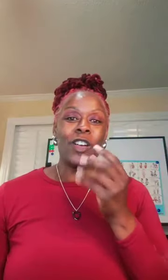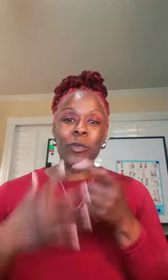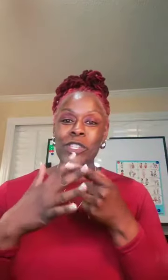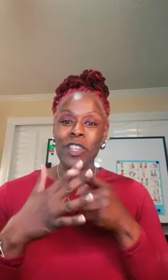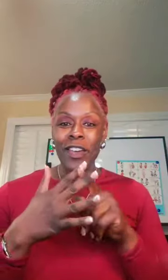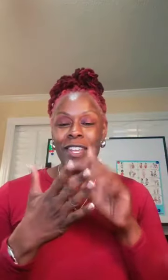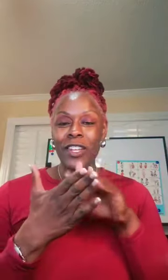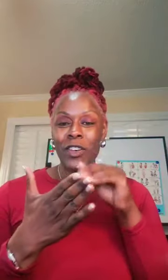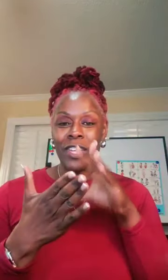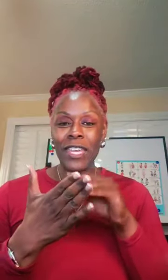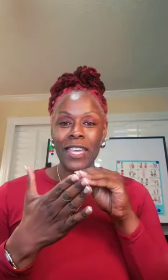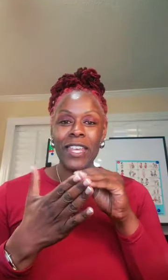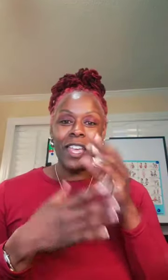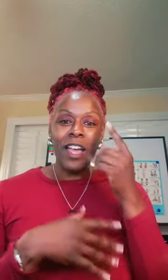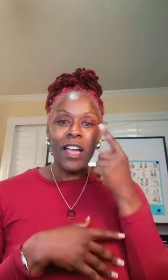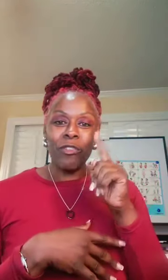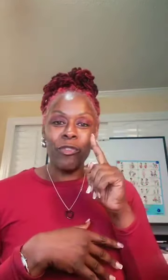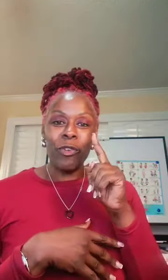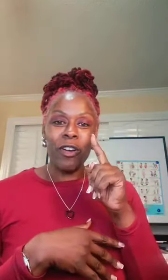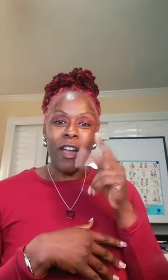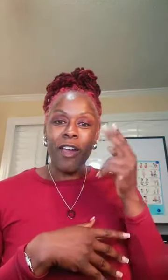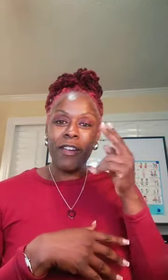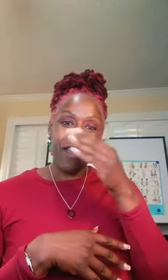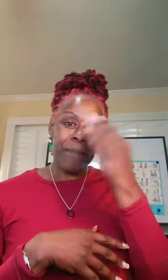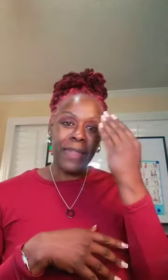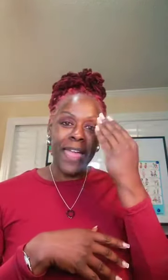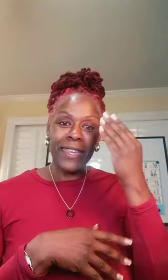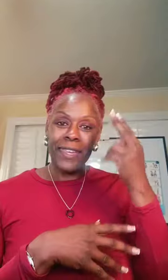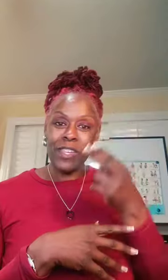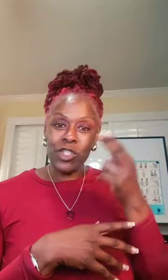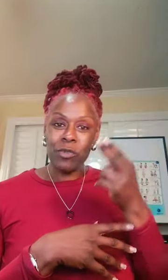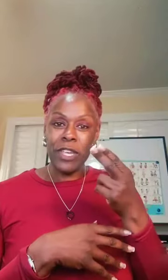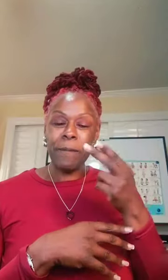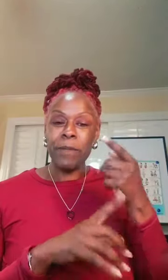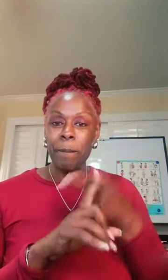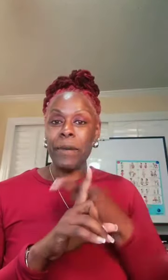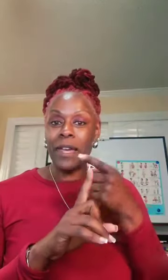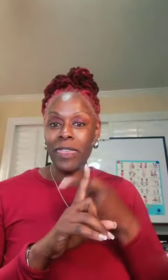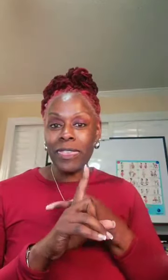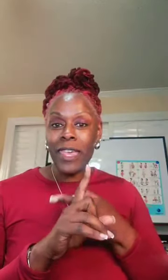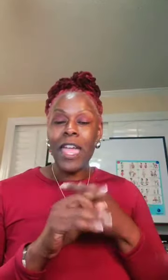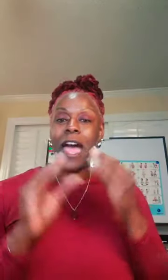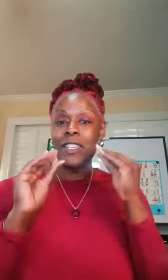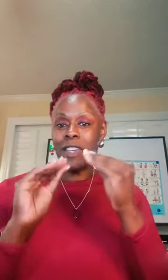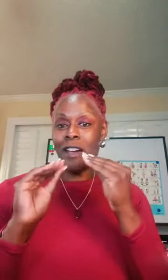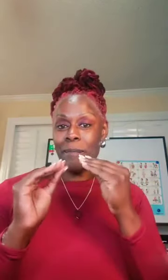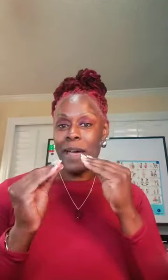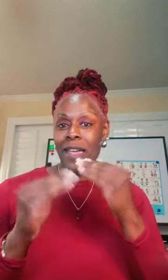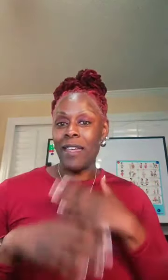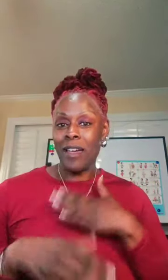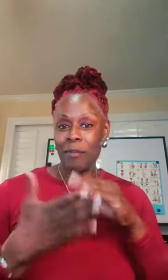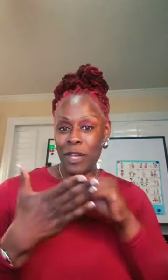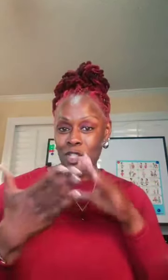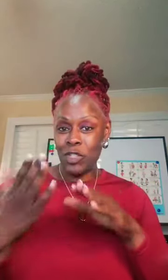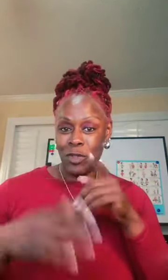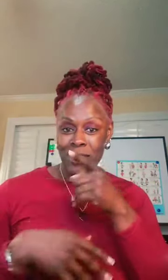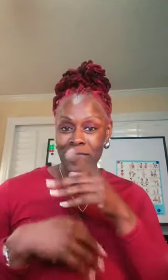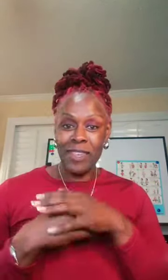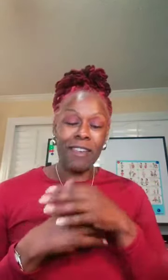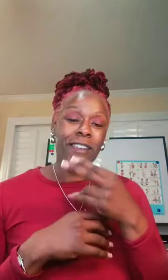We started learning it for our Black History Month. I taught my students there in